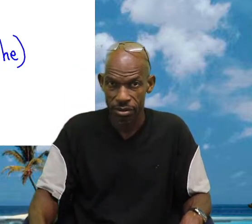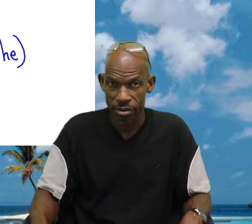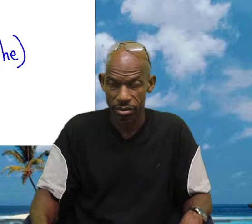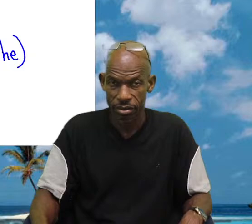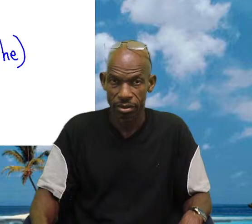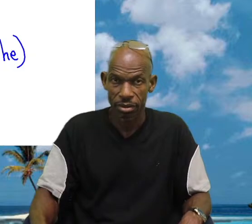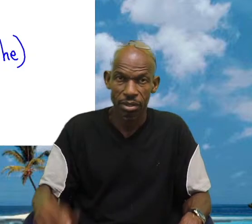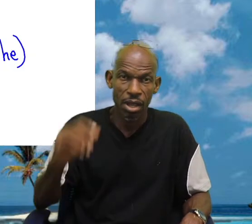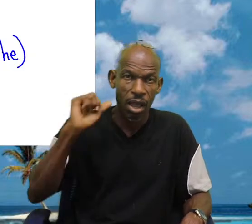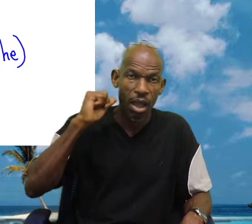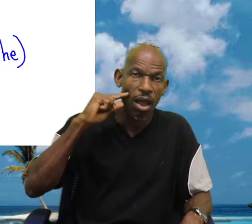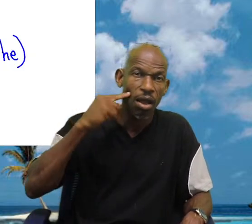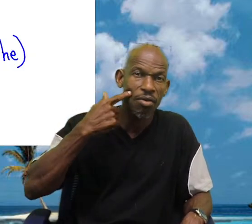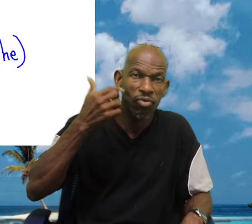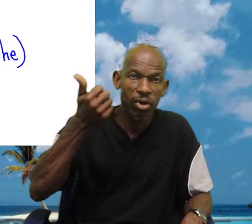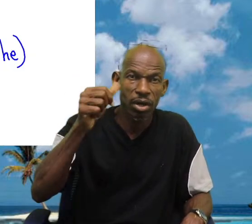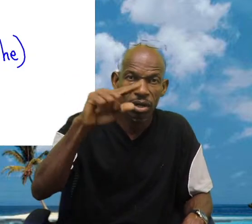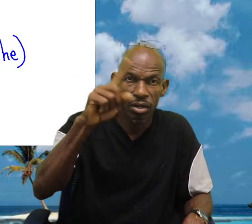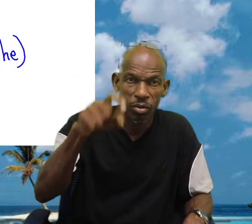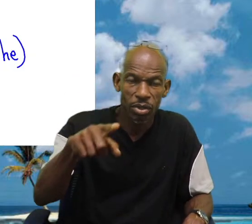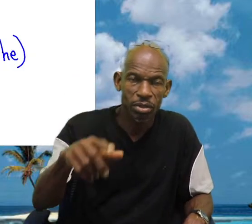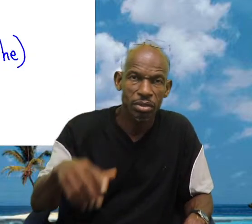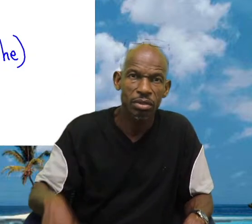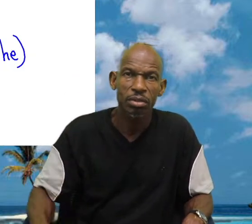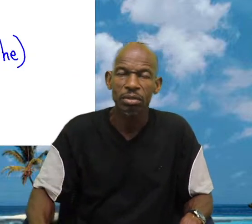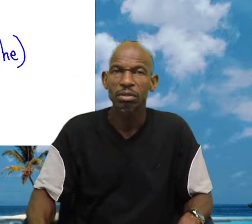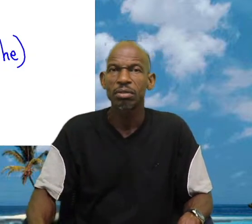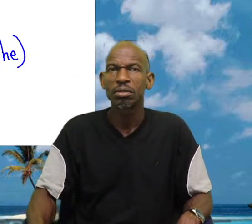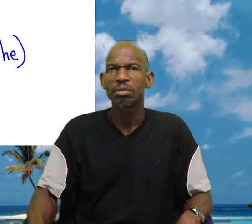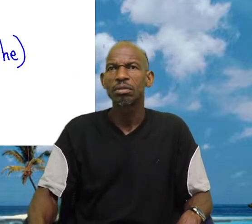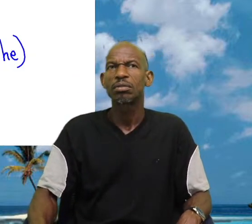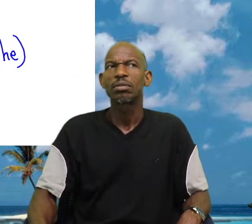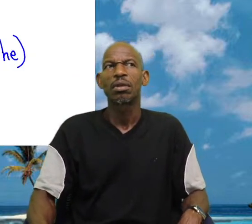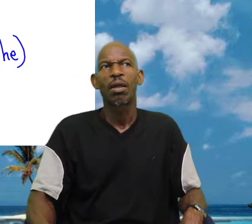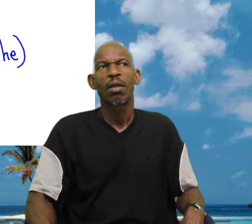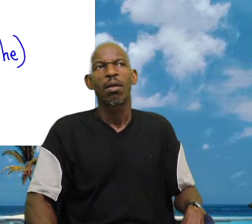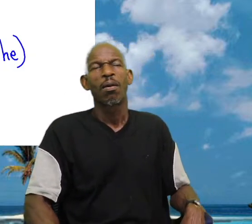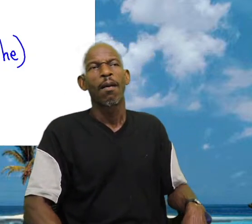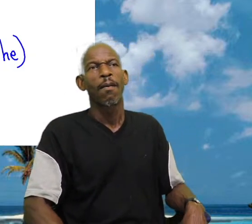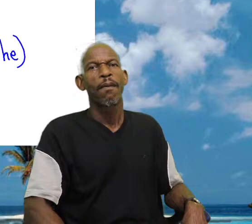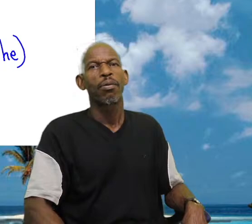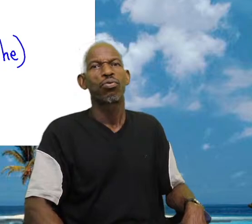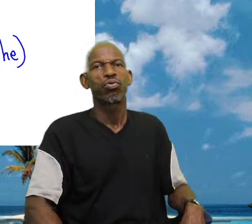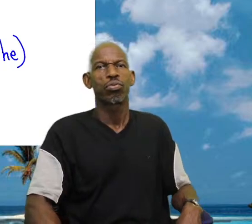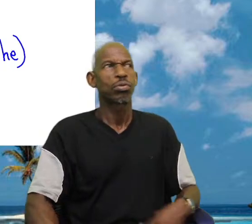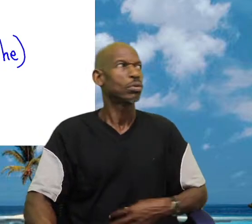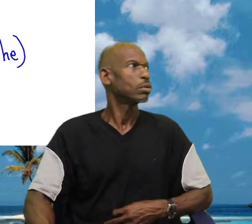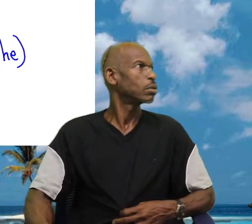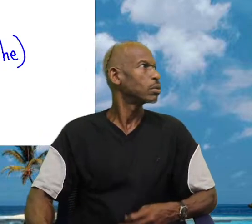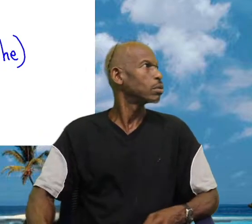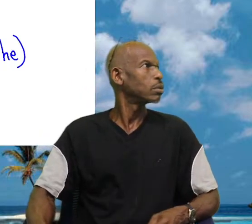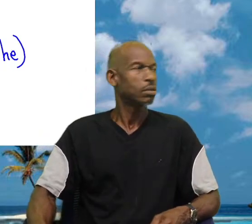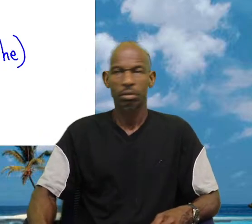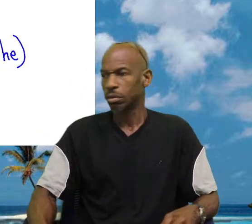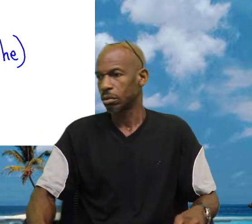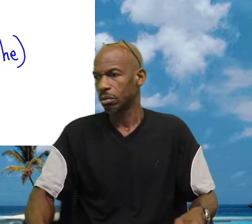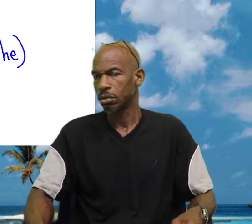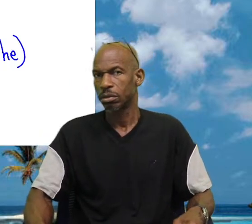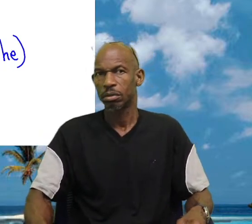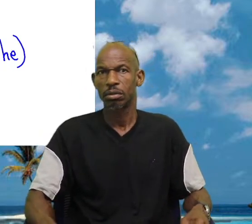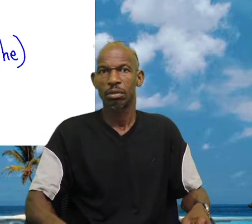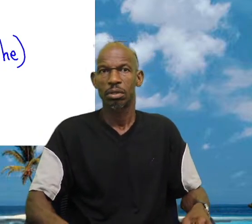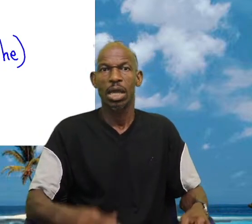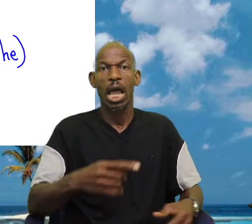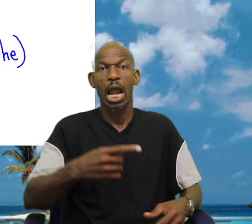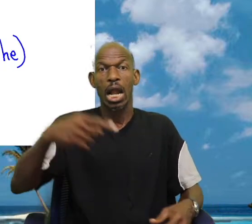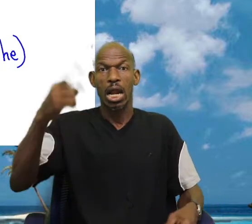question, Avril? Okay, and I really want to say, I got some really good